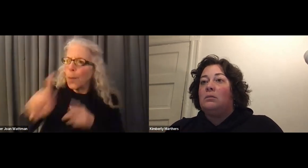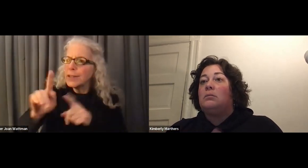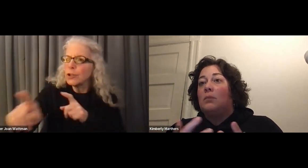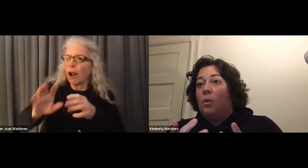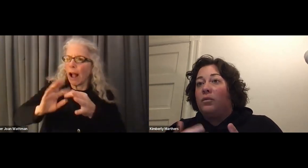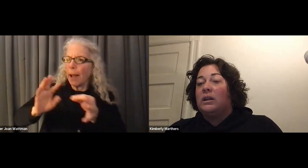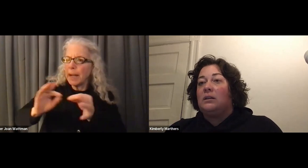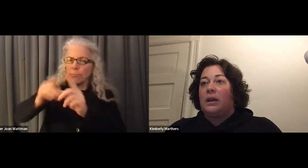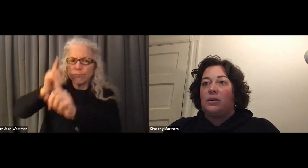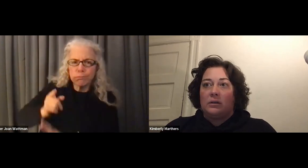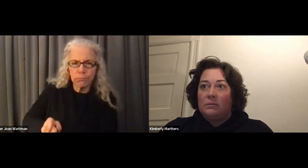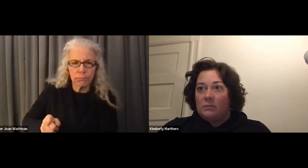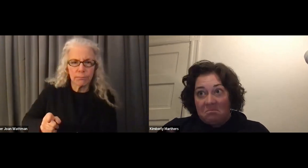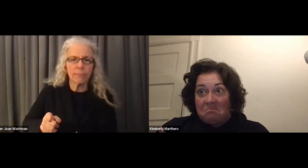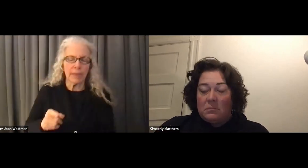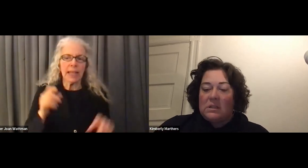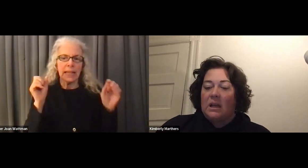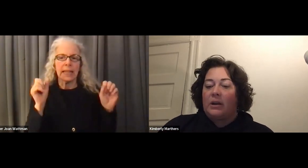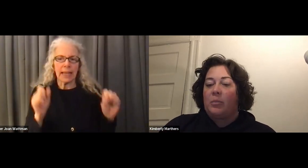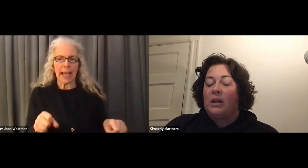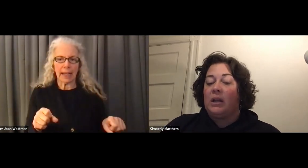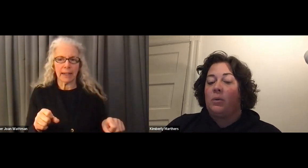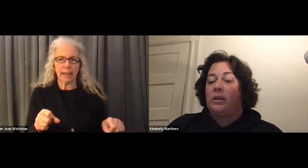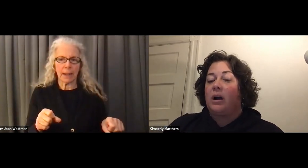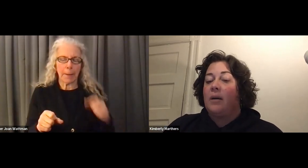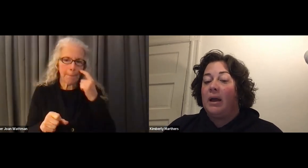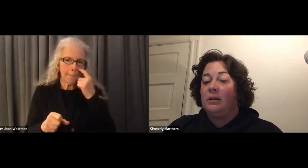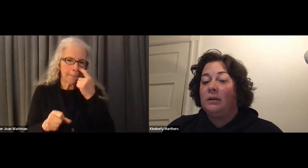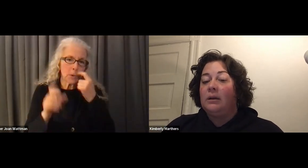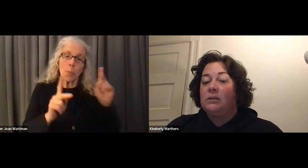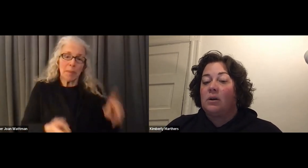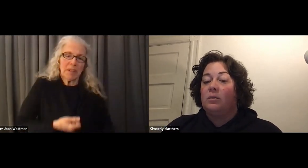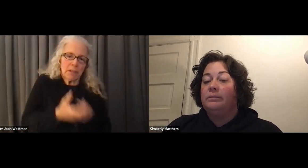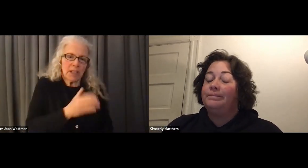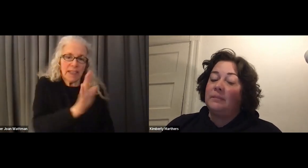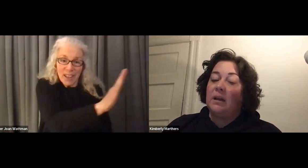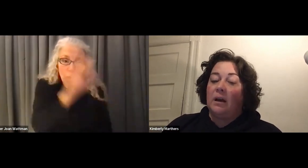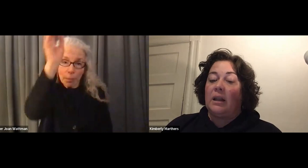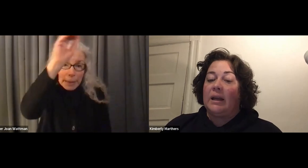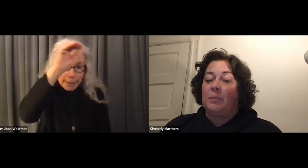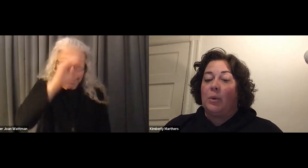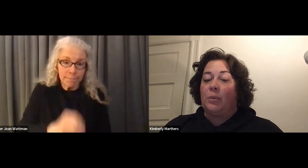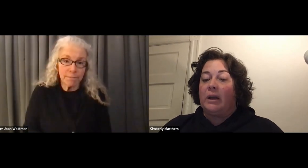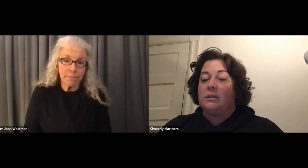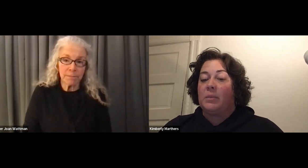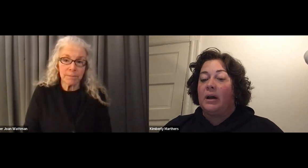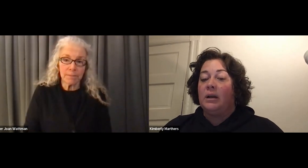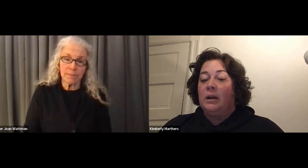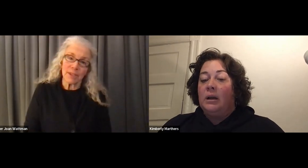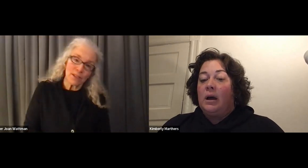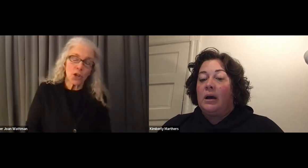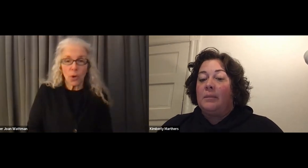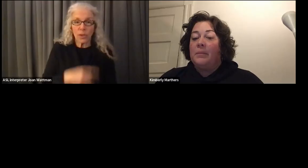point, hopefully they could state their opinion or their comment. So I like it both ways,